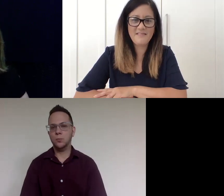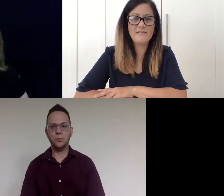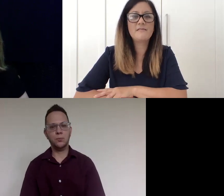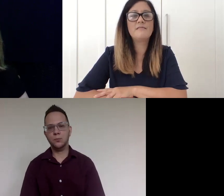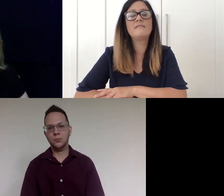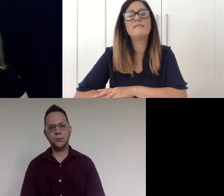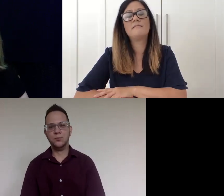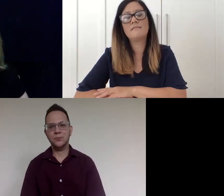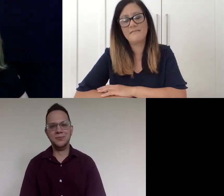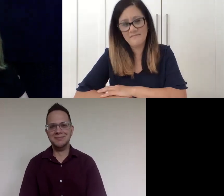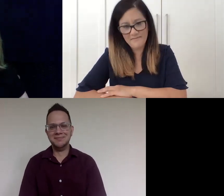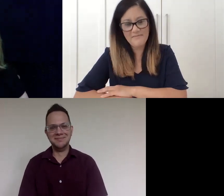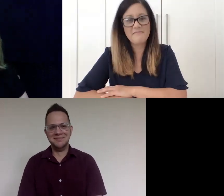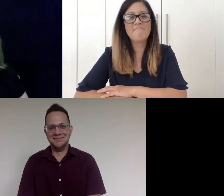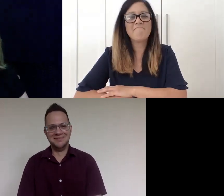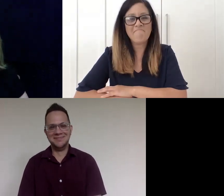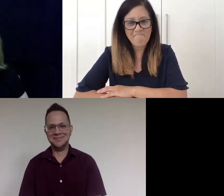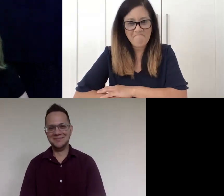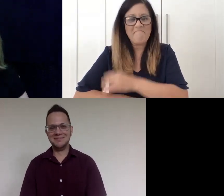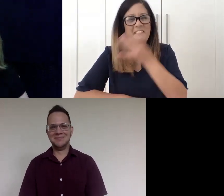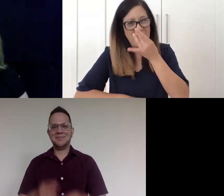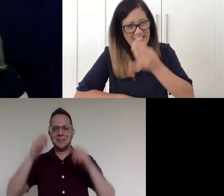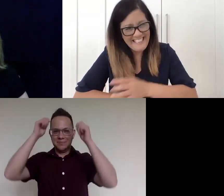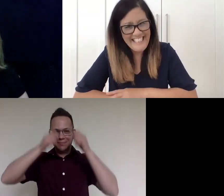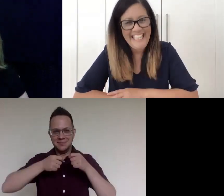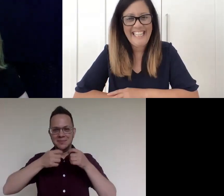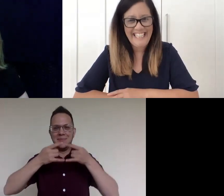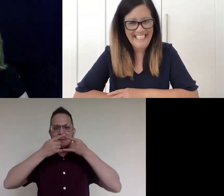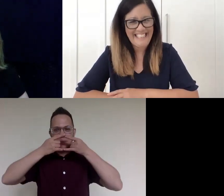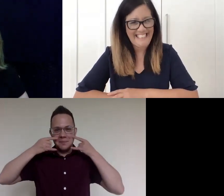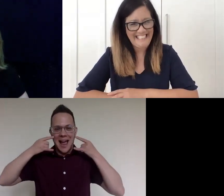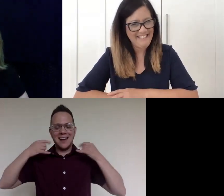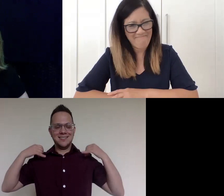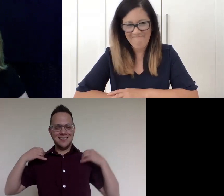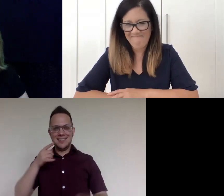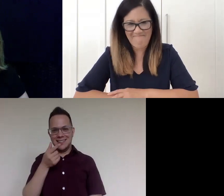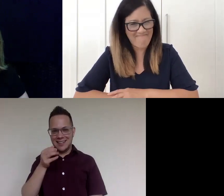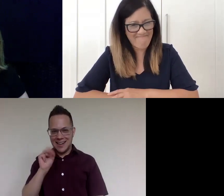long ago, maybe last month, and they didn't have a clear mask.